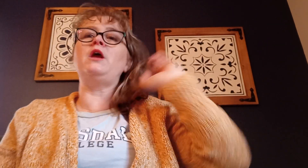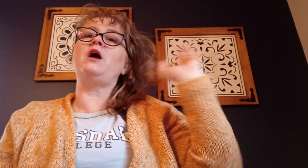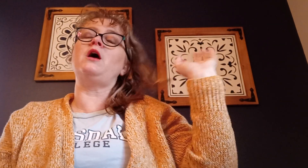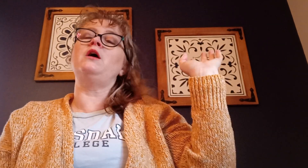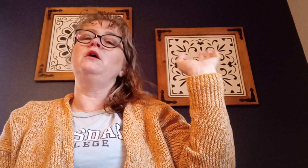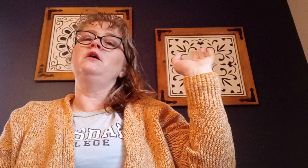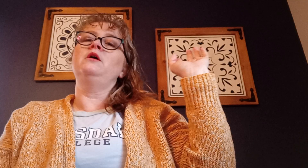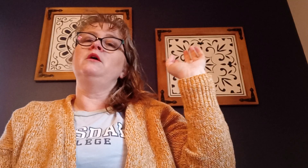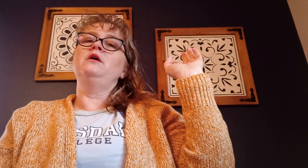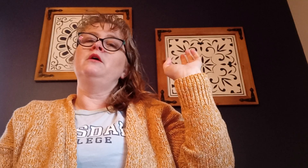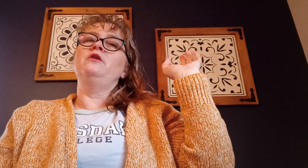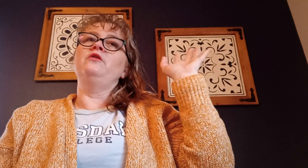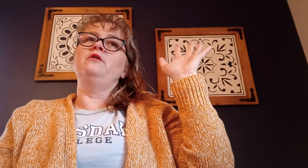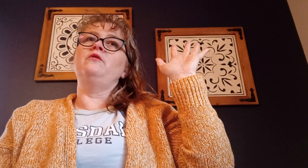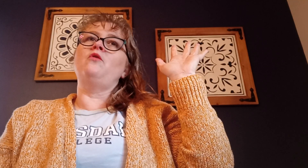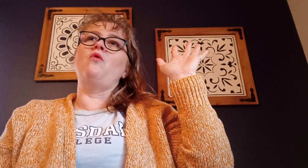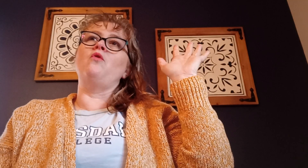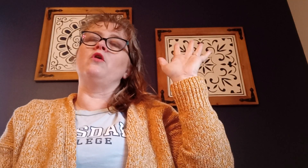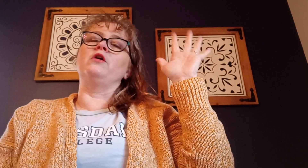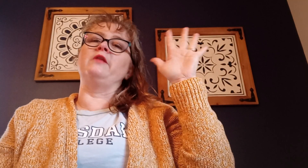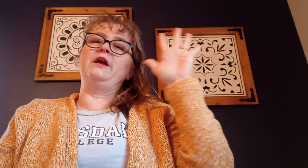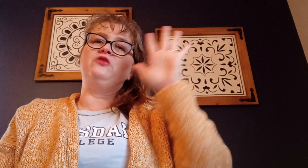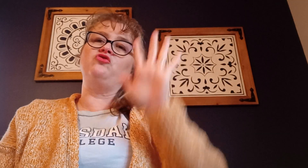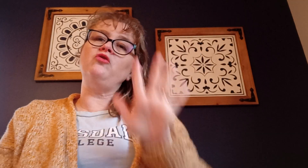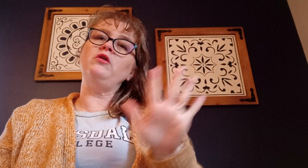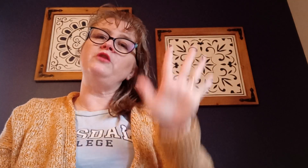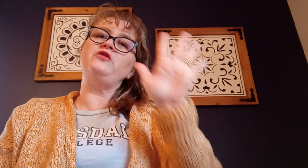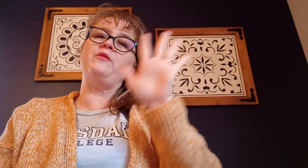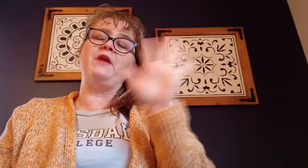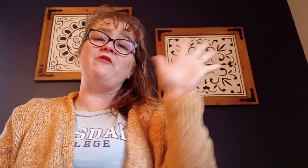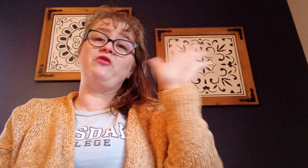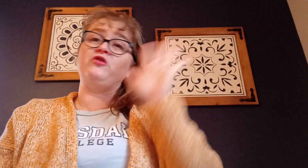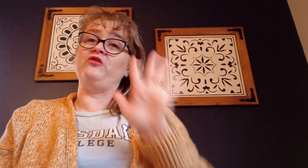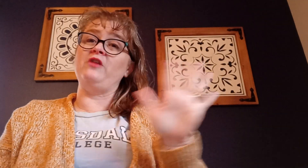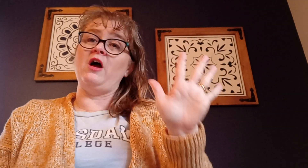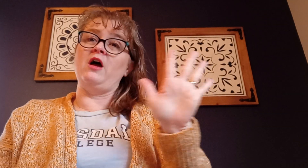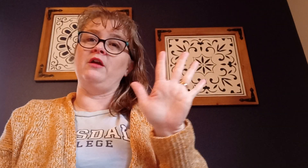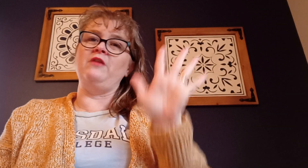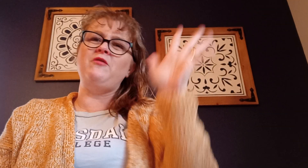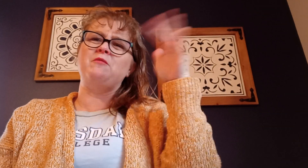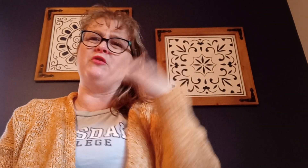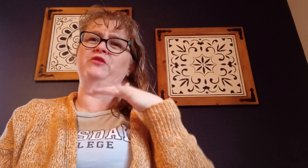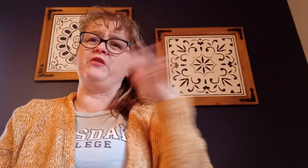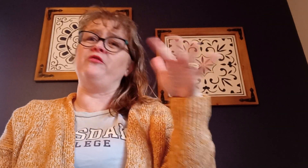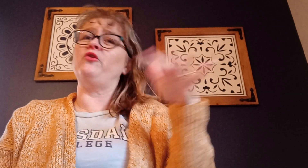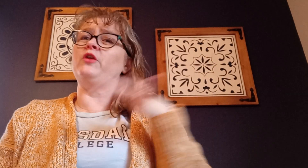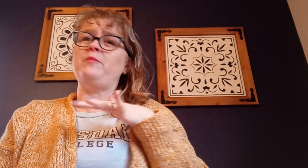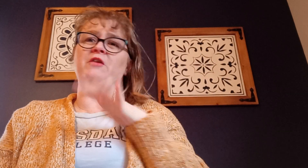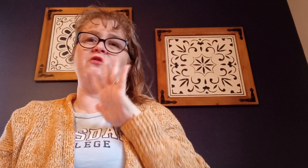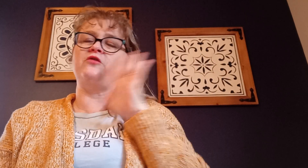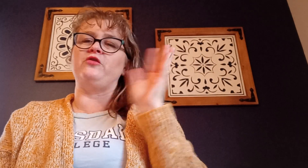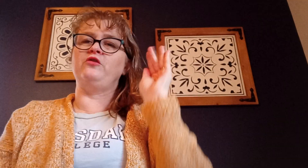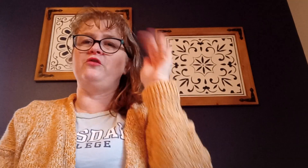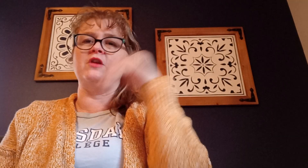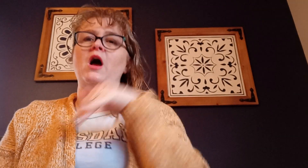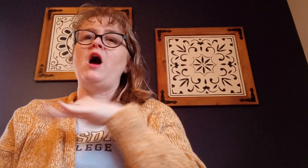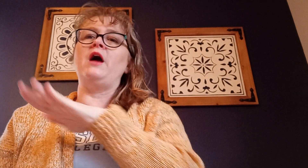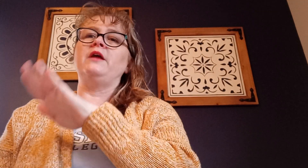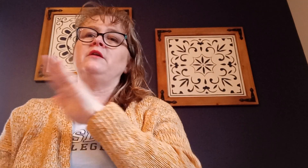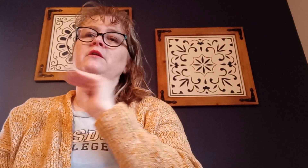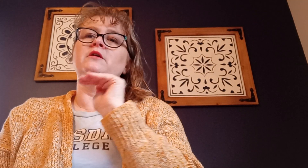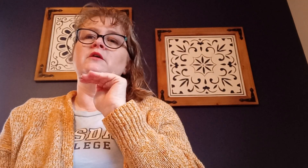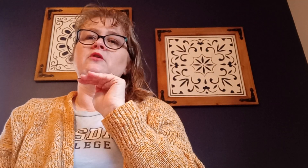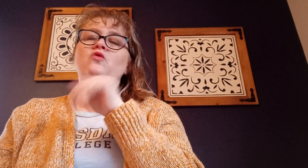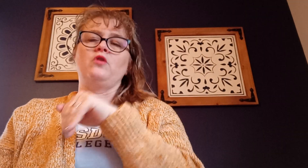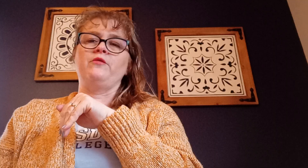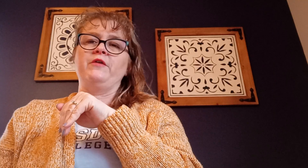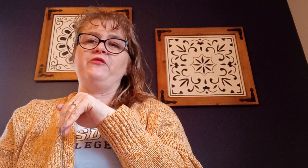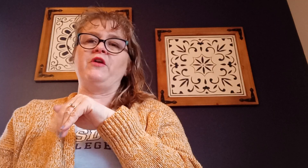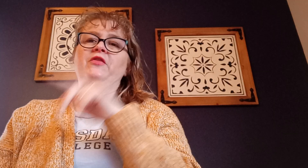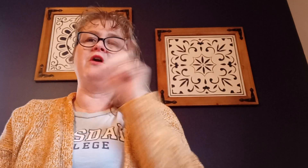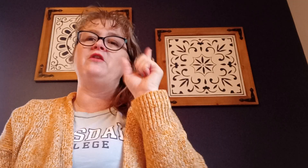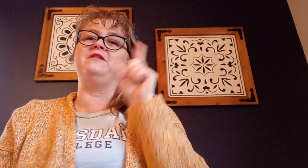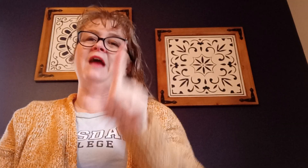California or like Georgia, whatever, there's not, even most of the Florida beaches, there's not coral reefs right there. Down